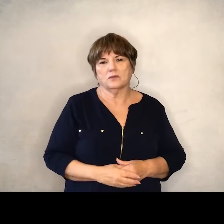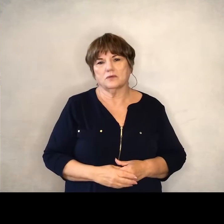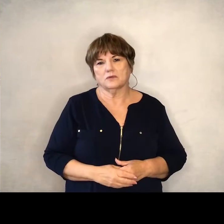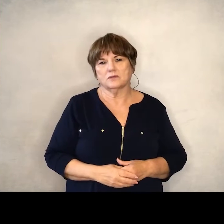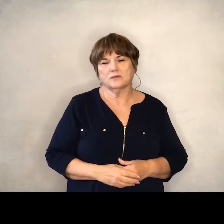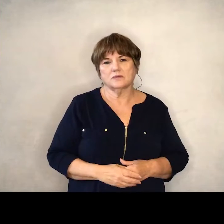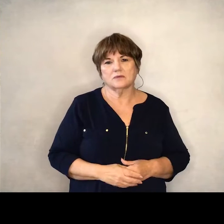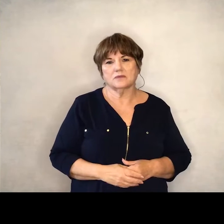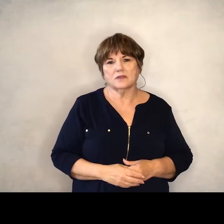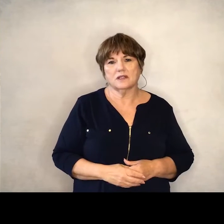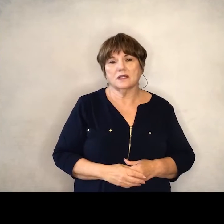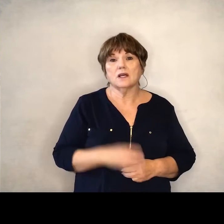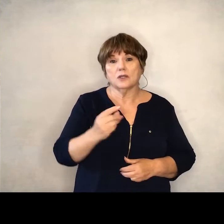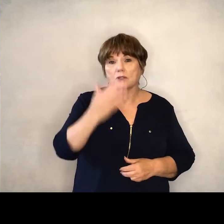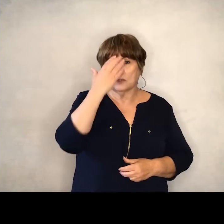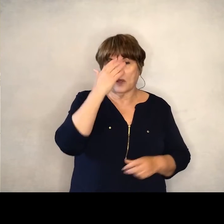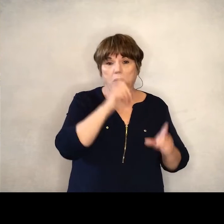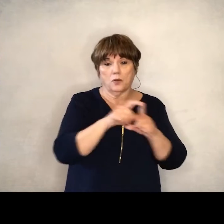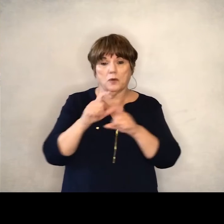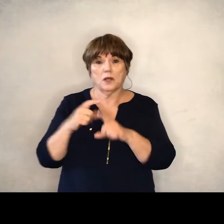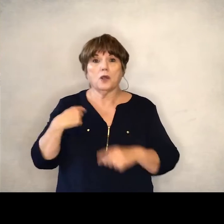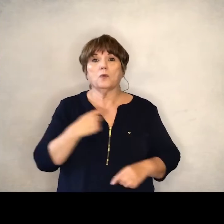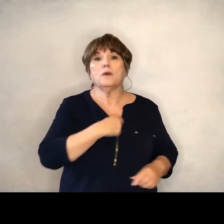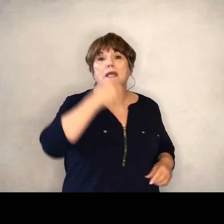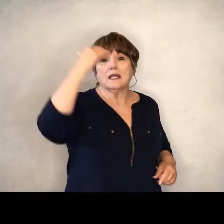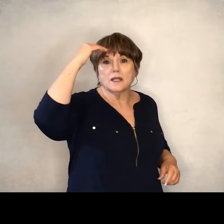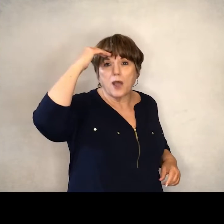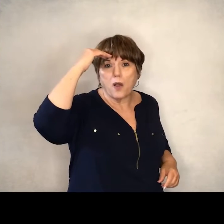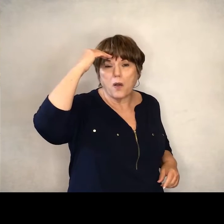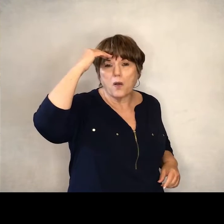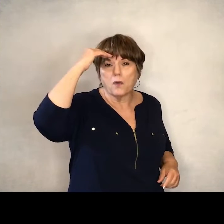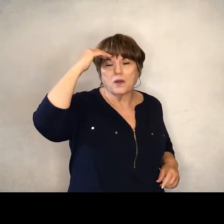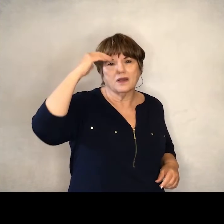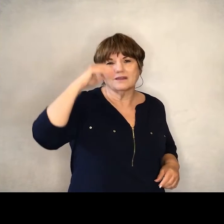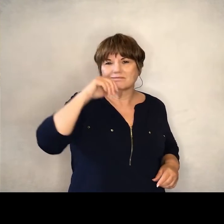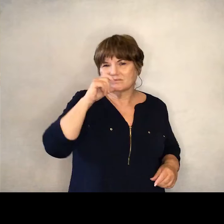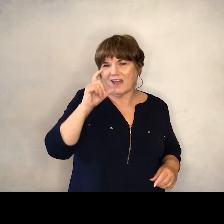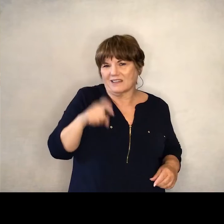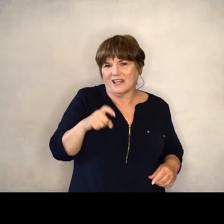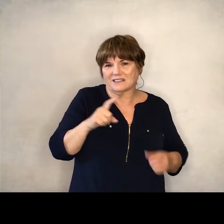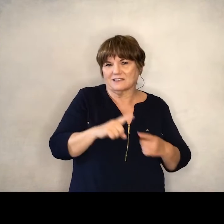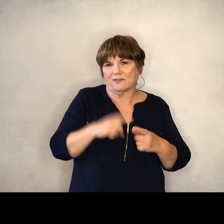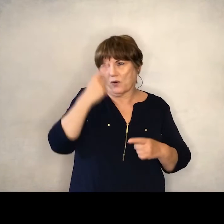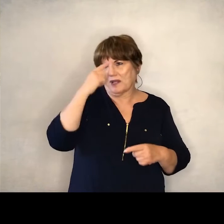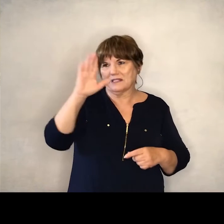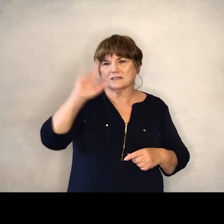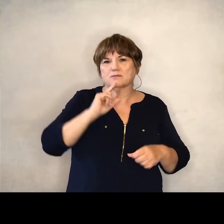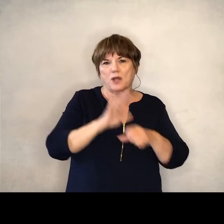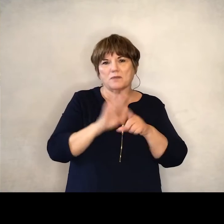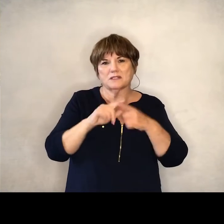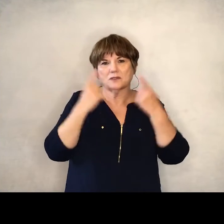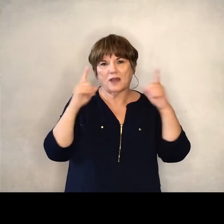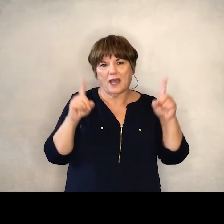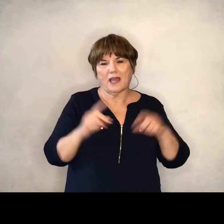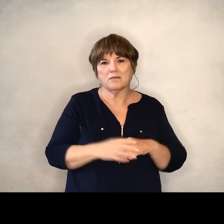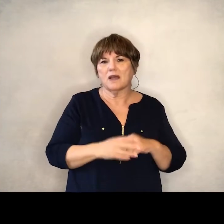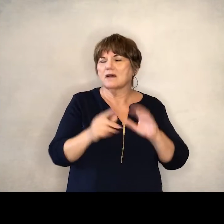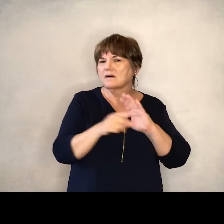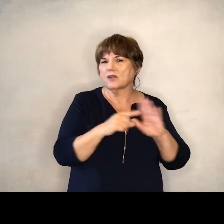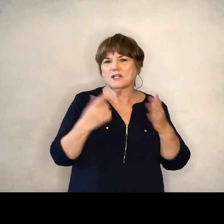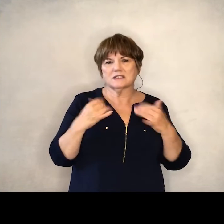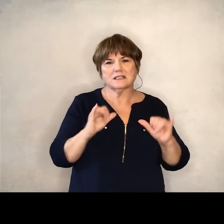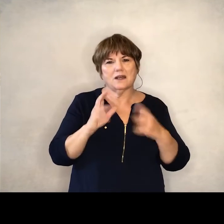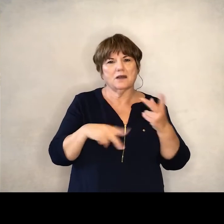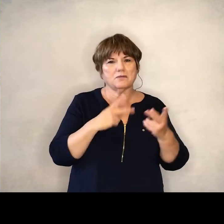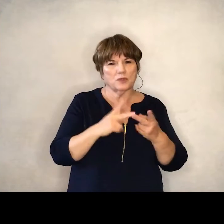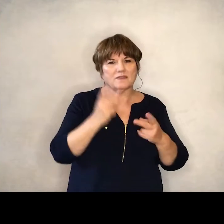You know, those words, we know, aren't really necessary to the promise. And the verse would make perfect sense without them. I